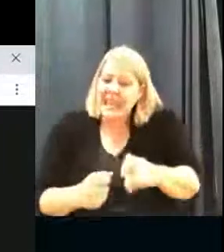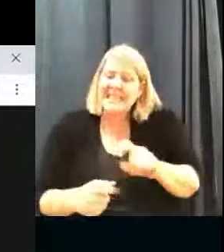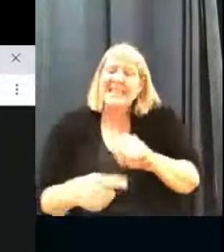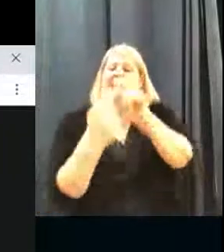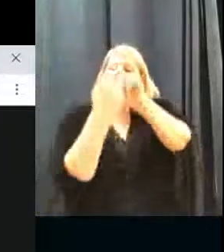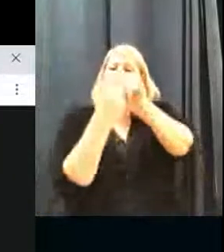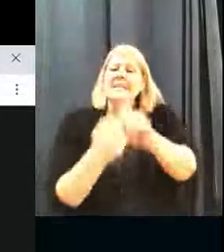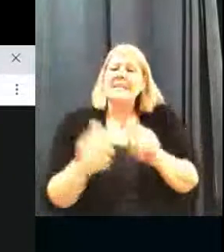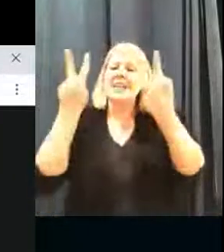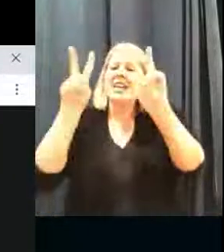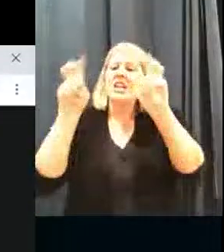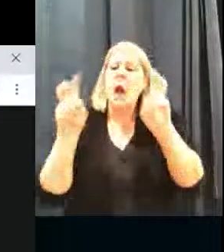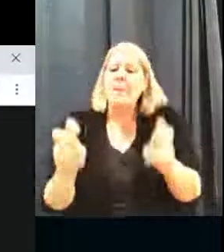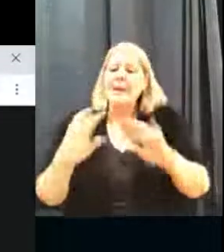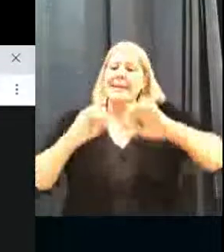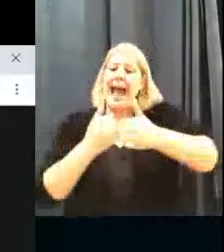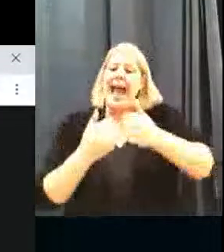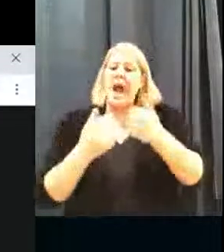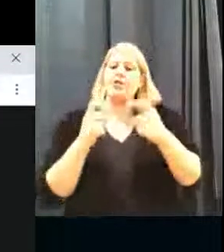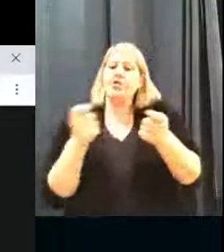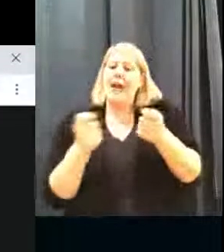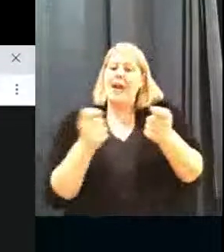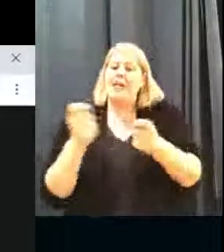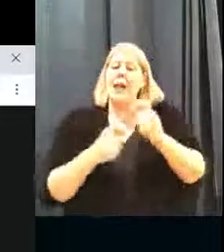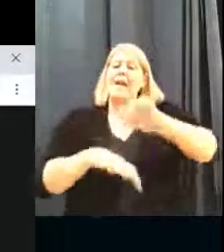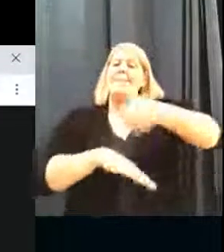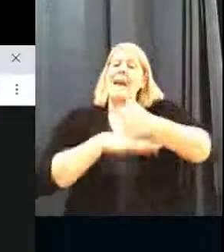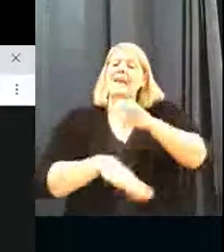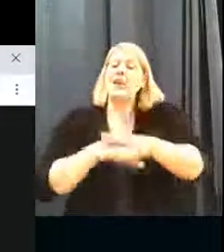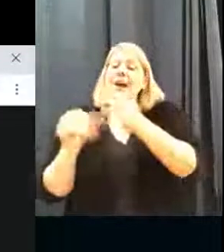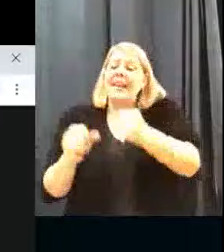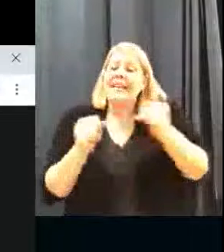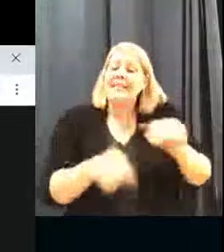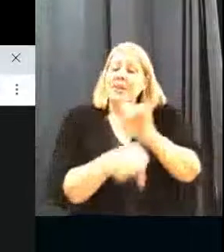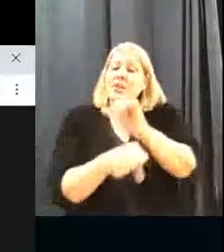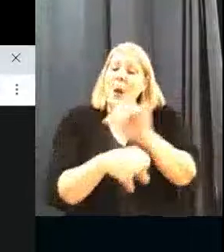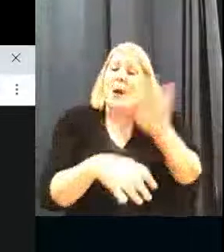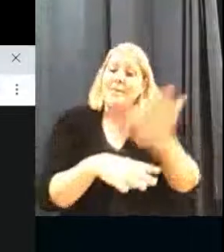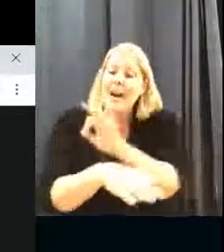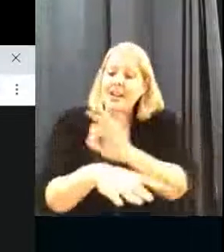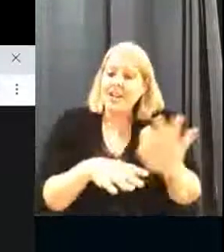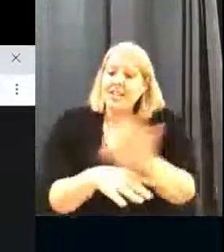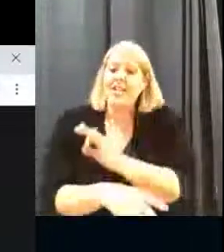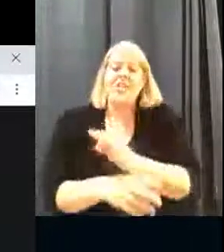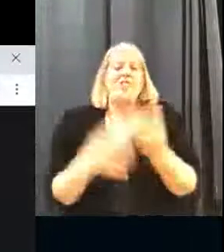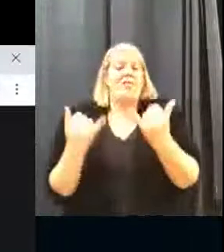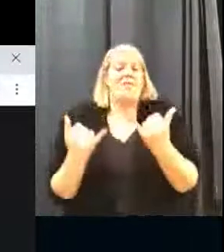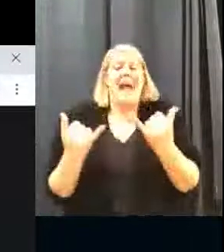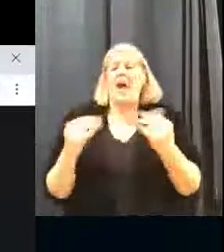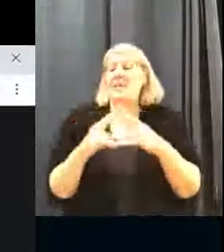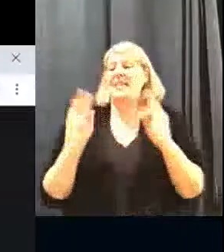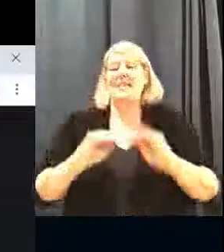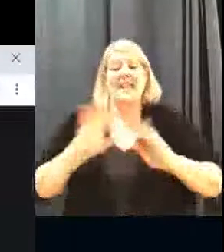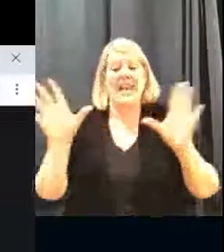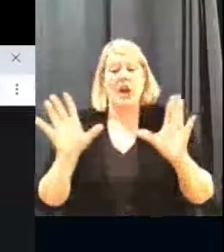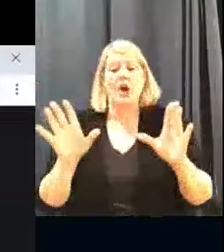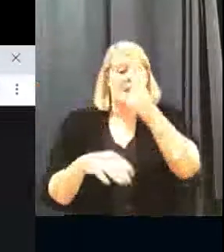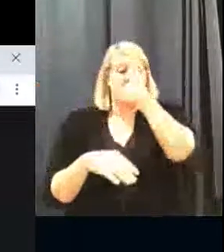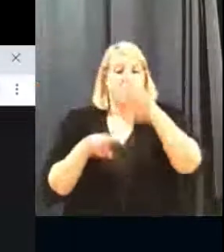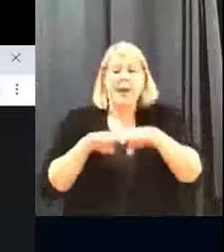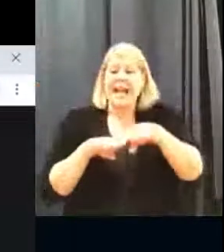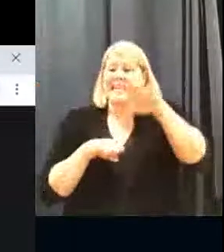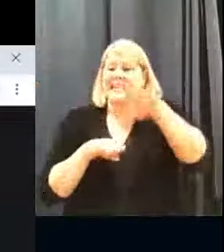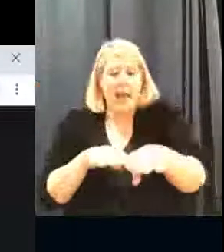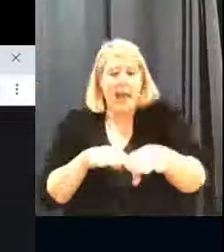them based on individual job functions and perspectives. By now, it should be clear that DirectSTEP is an easy,